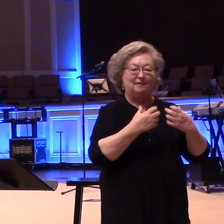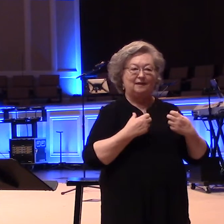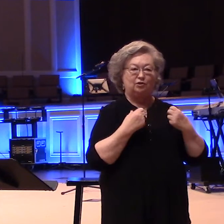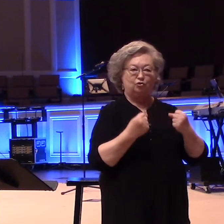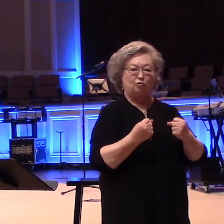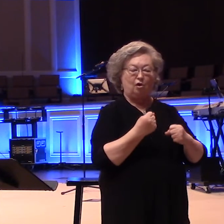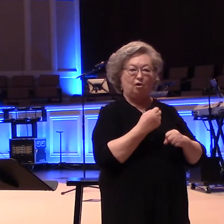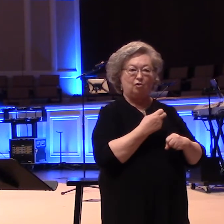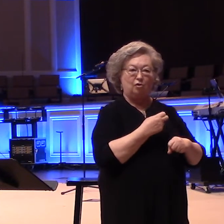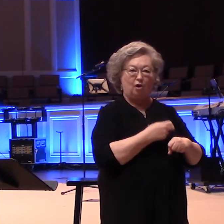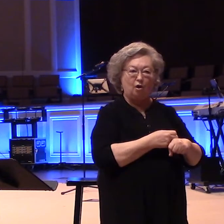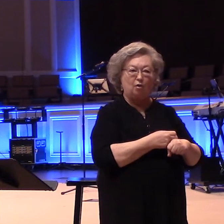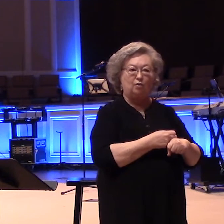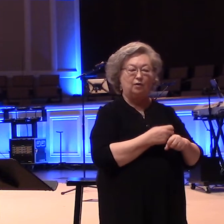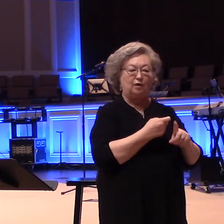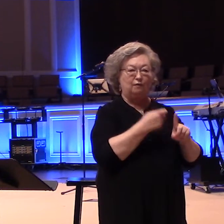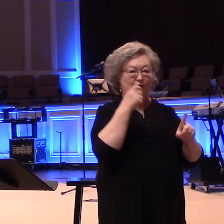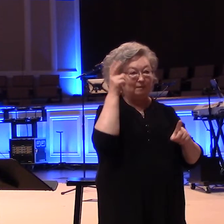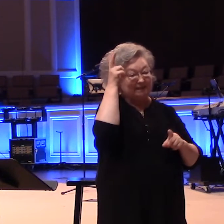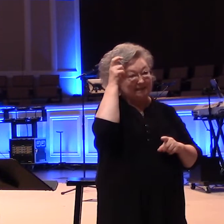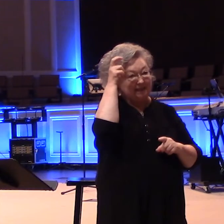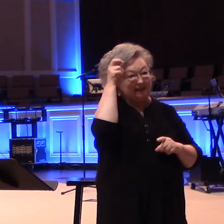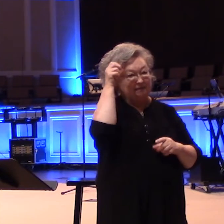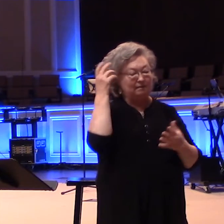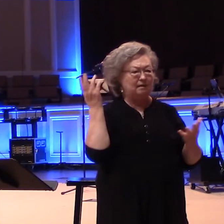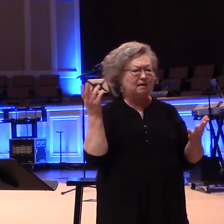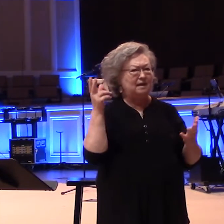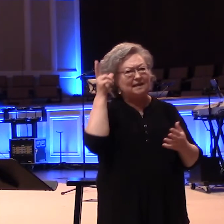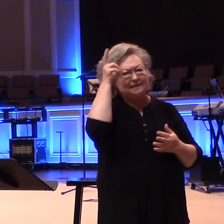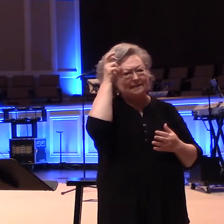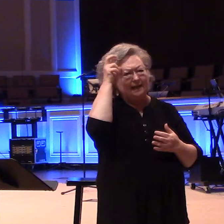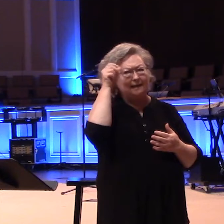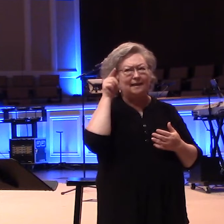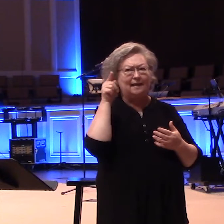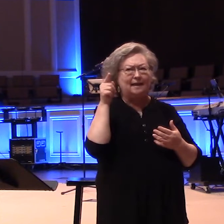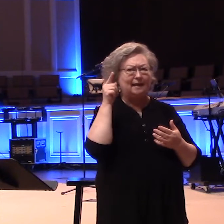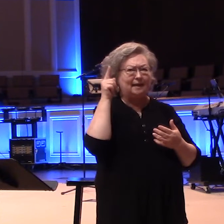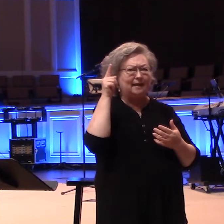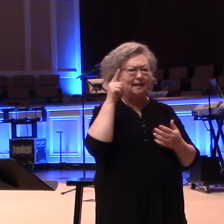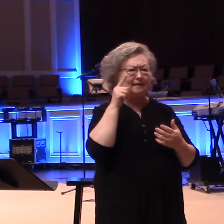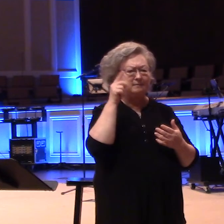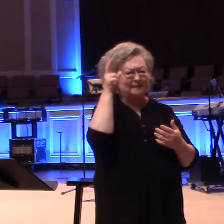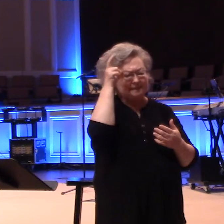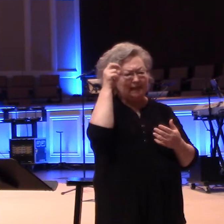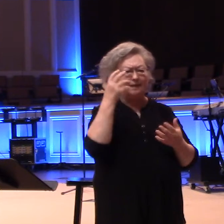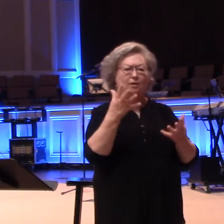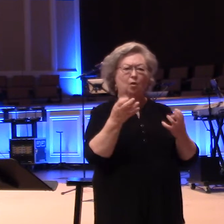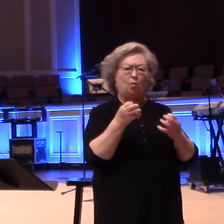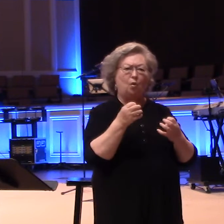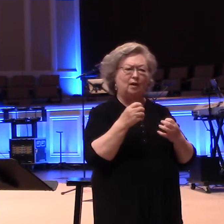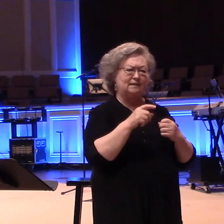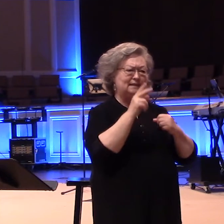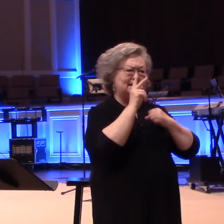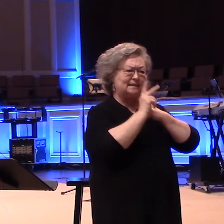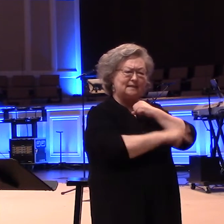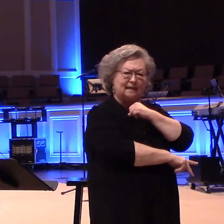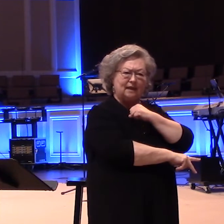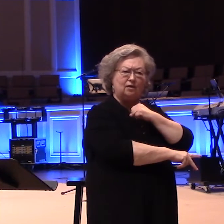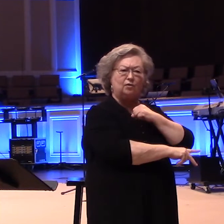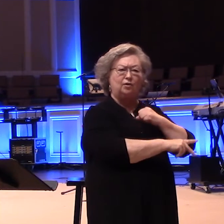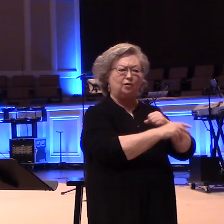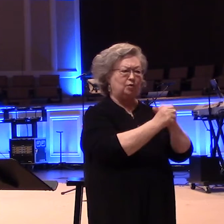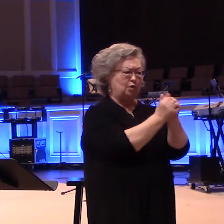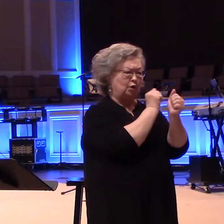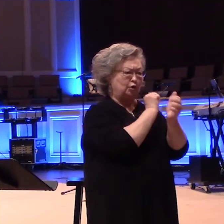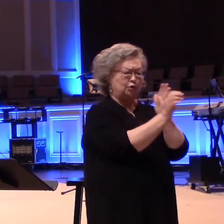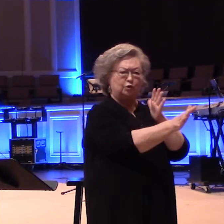steal, he wants to kill, and he wants to destroy. He doesn't want you to be a delight. He doesn't want you to have the experience of God's